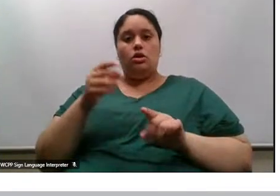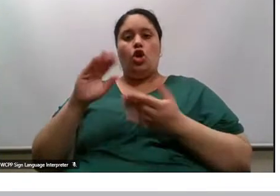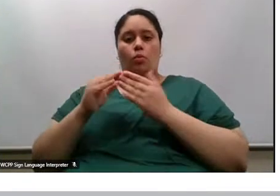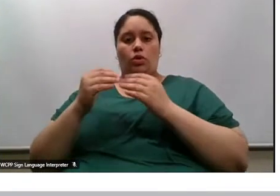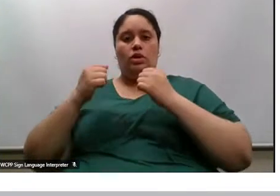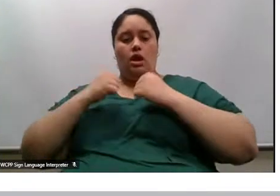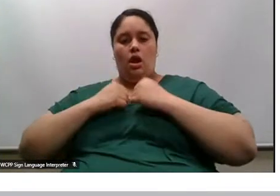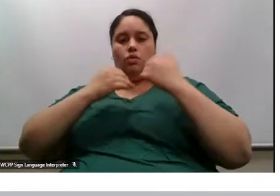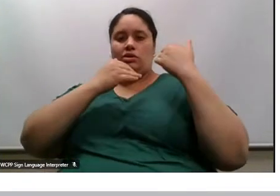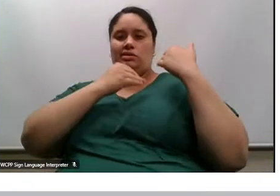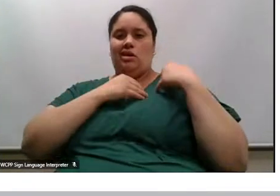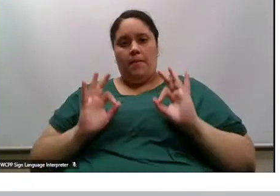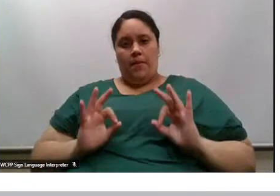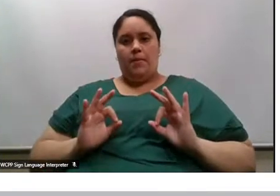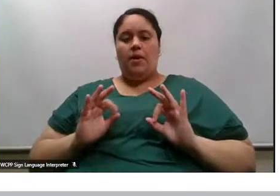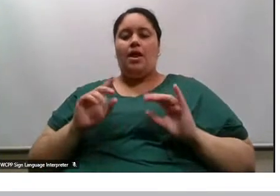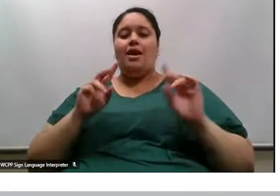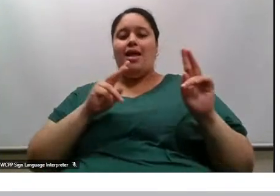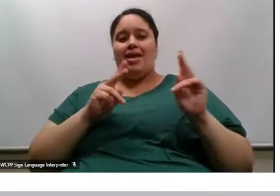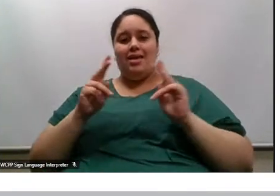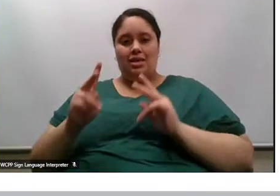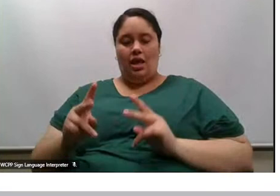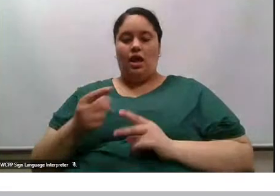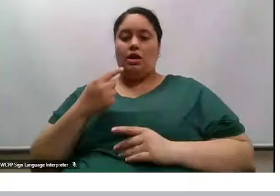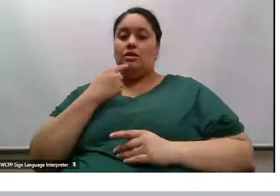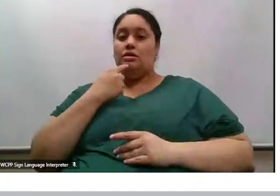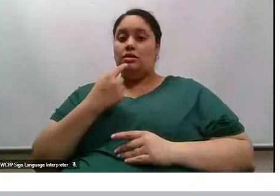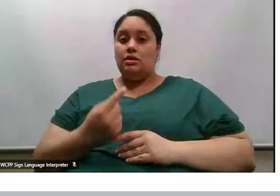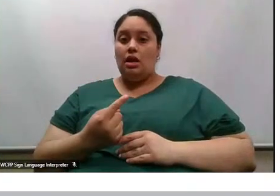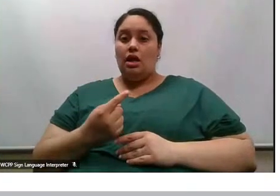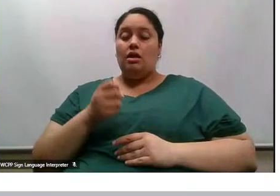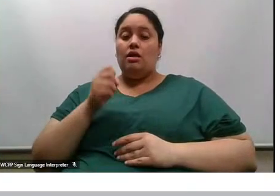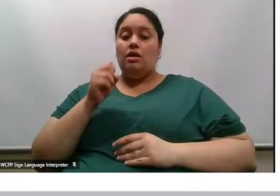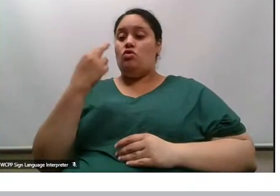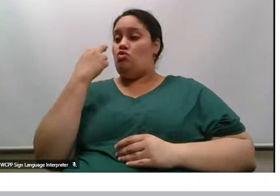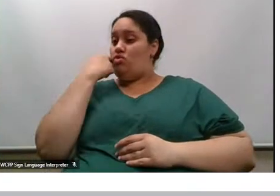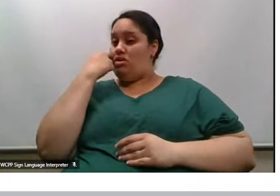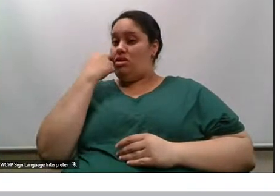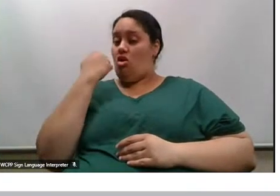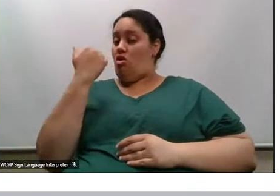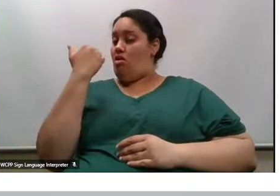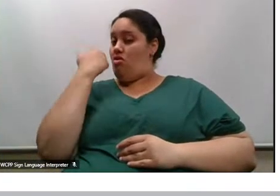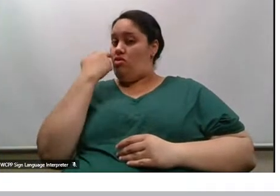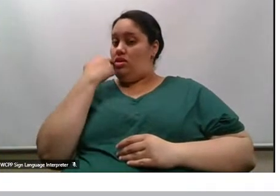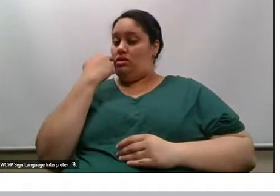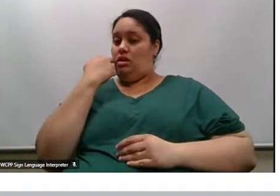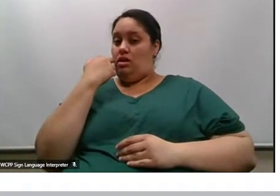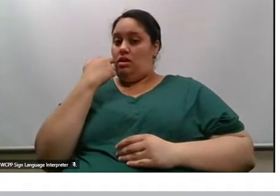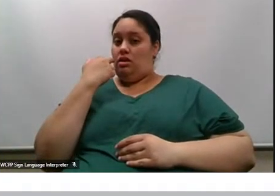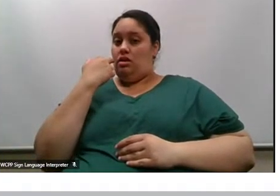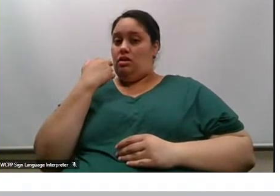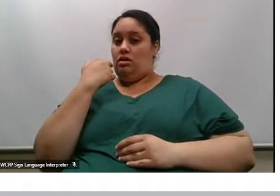safer. And I do want to again state that in our recent